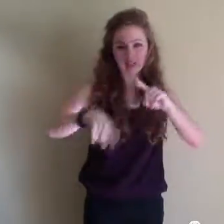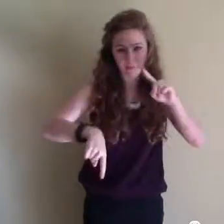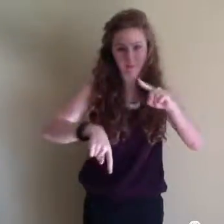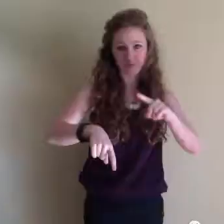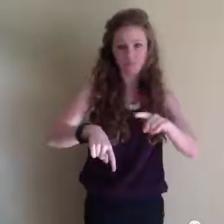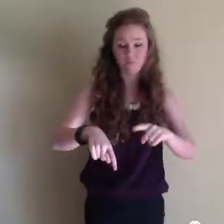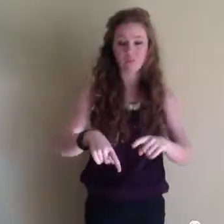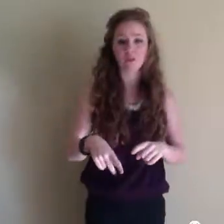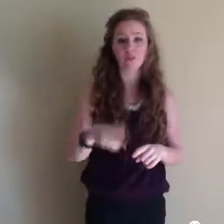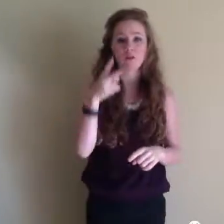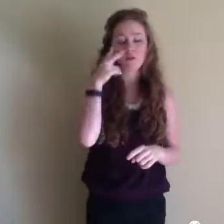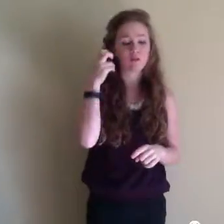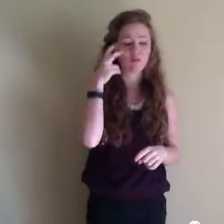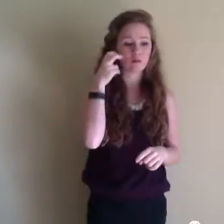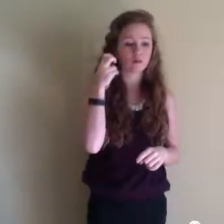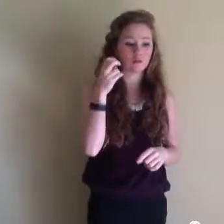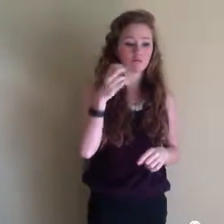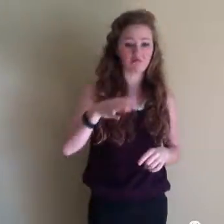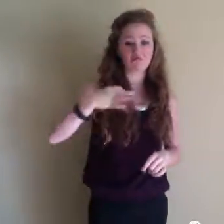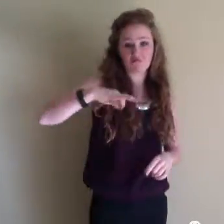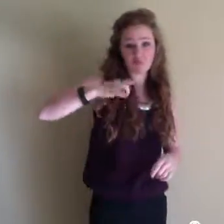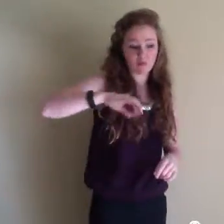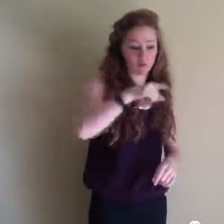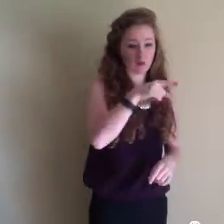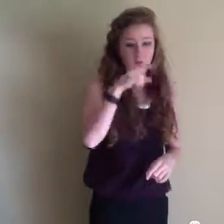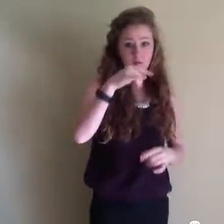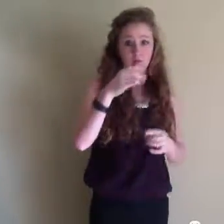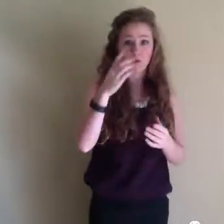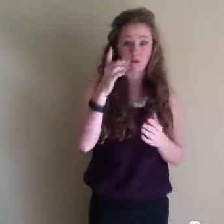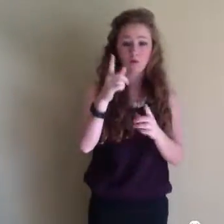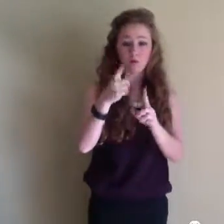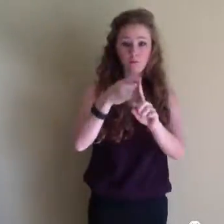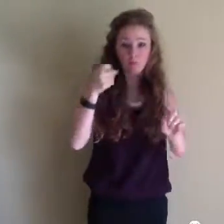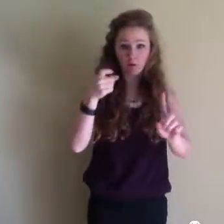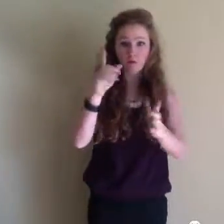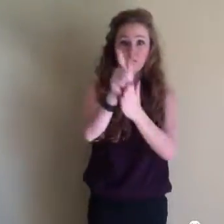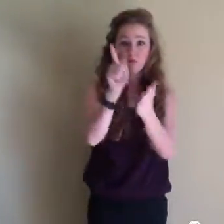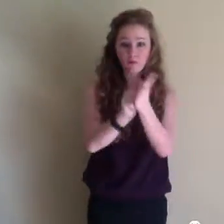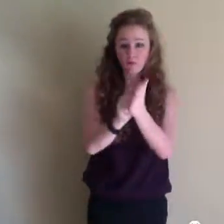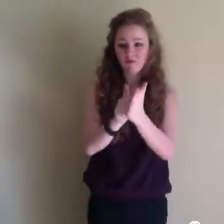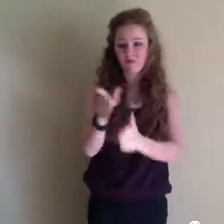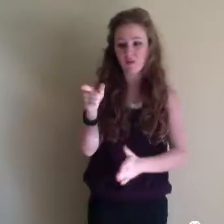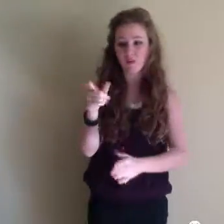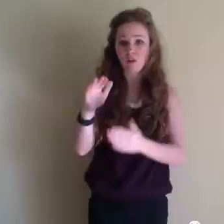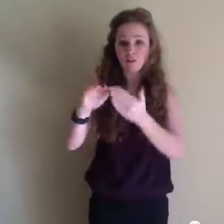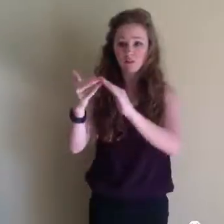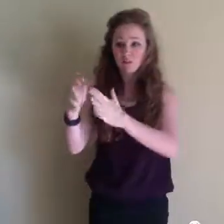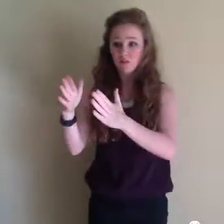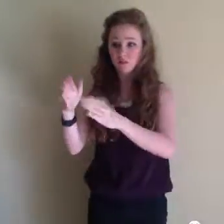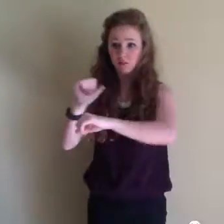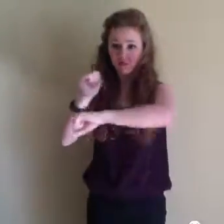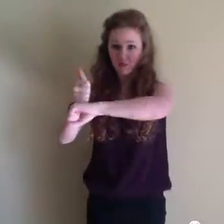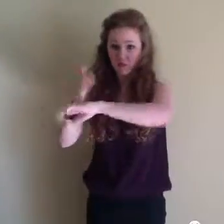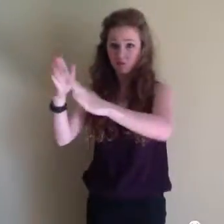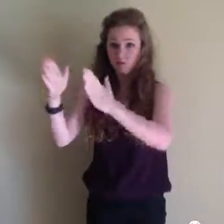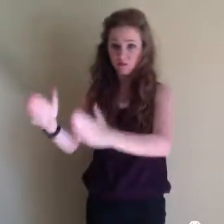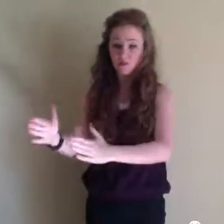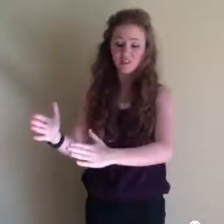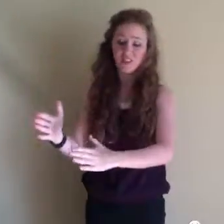colonists to move past a certain line where the Indians would be living.